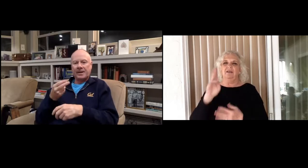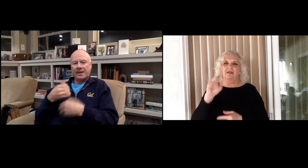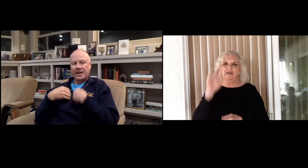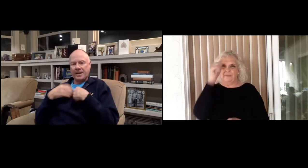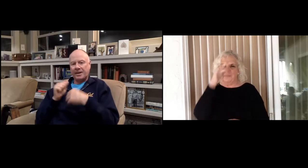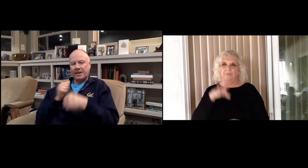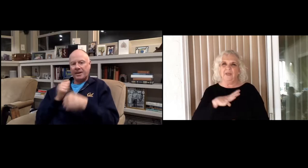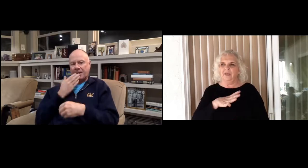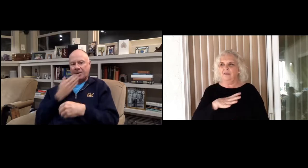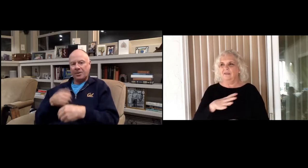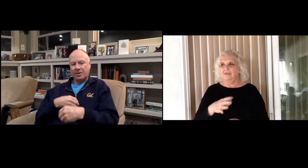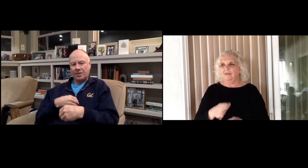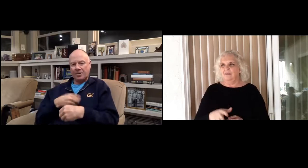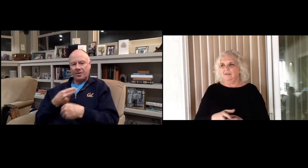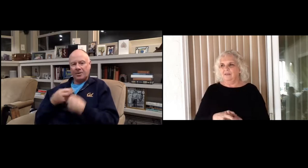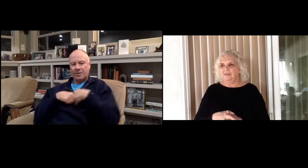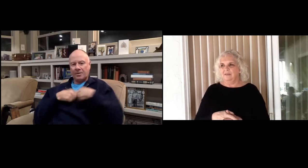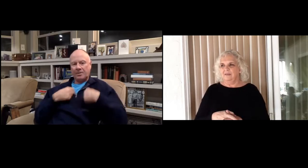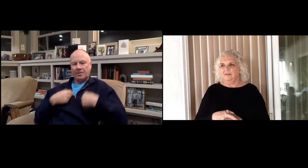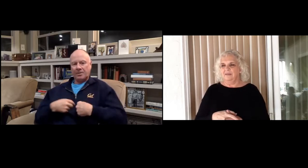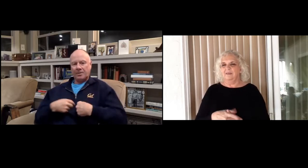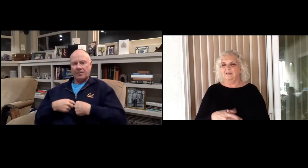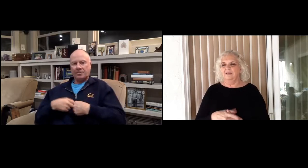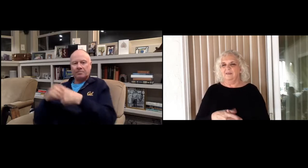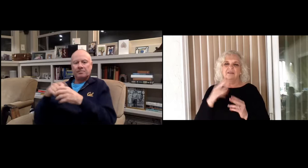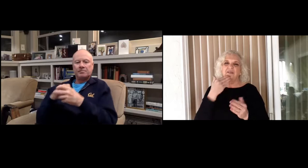He had a good.